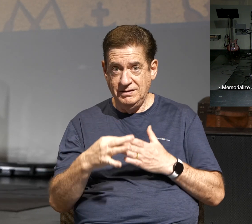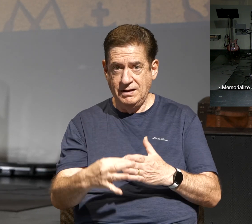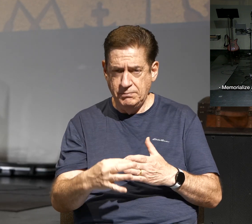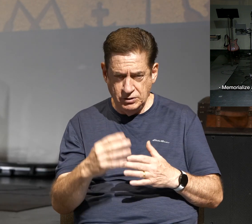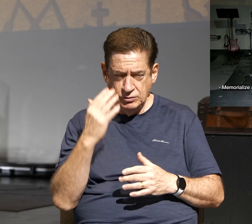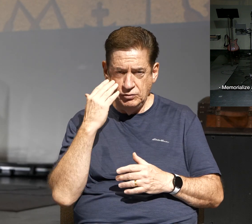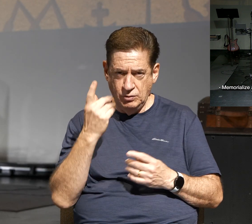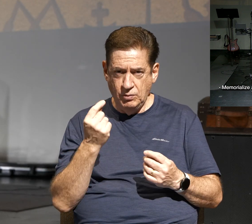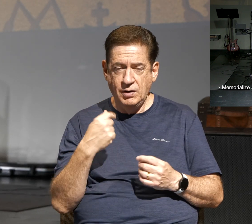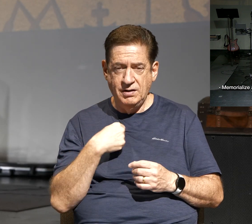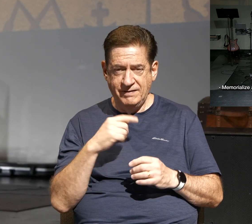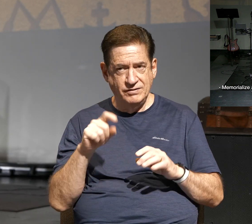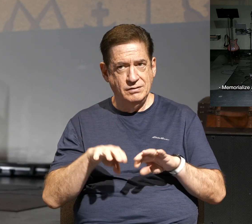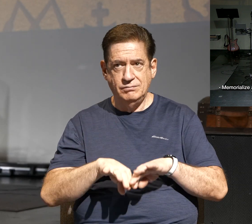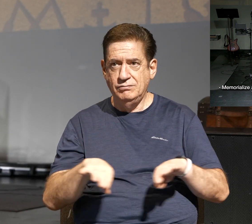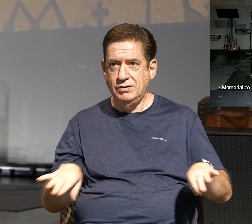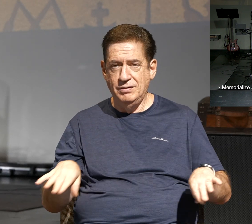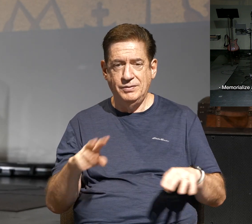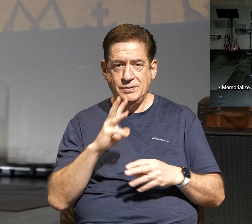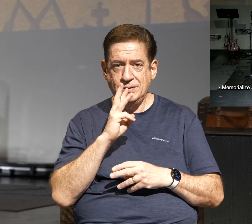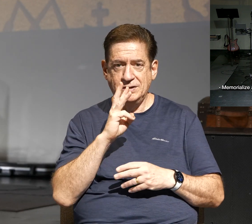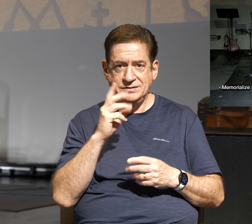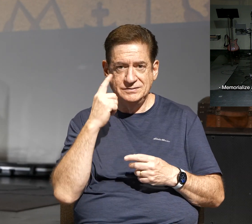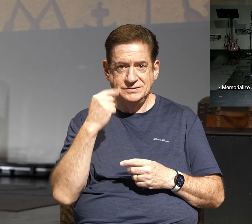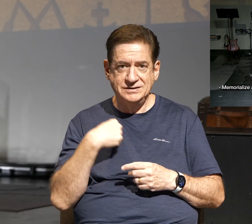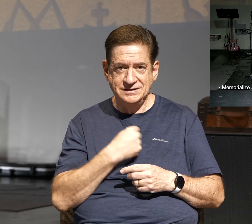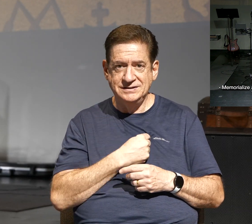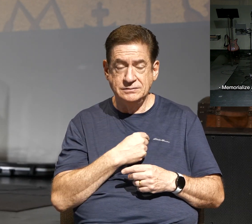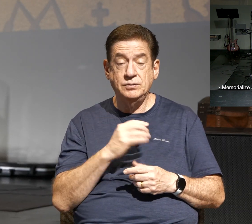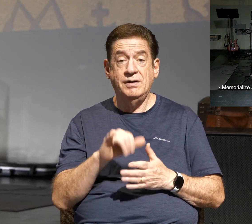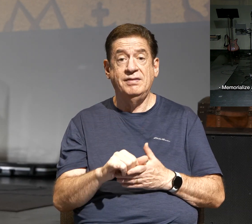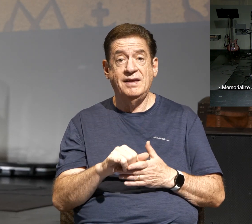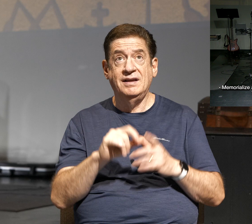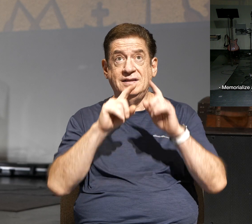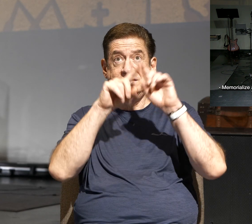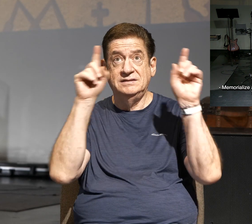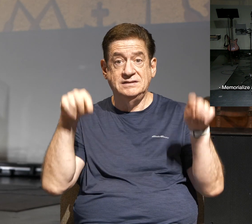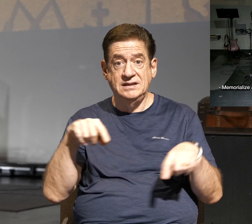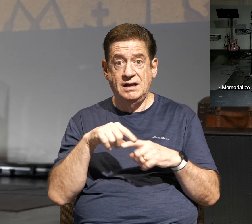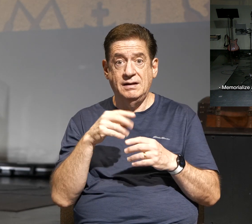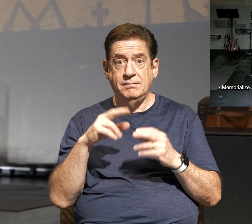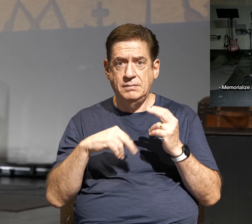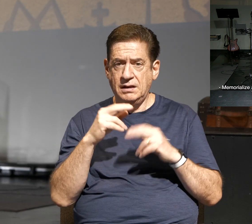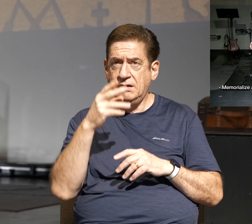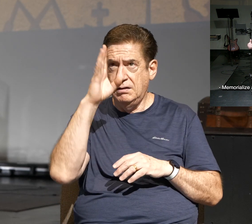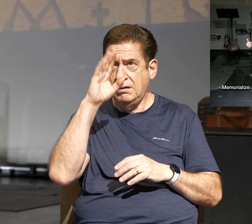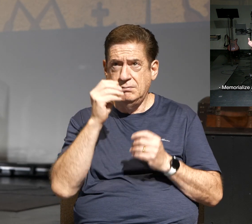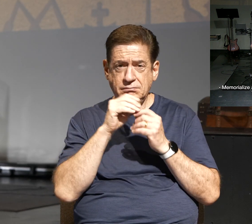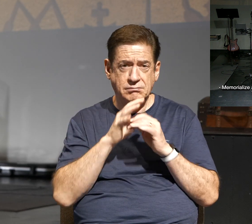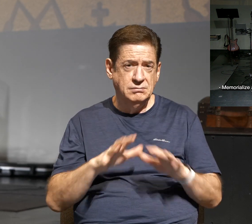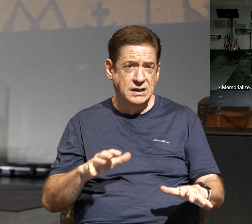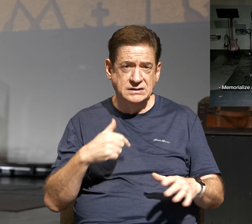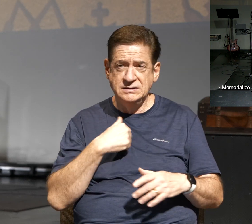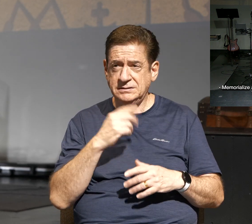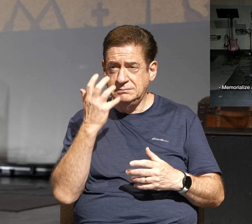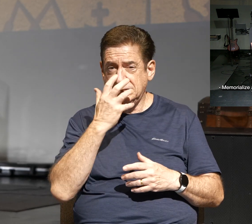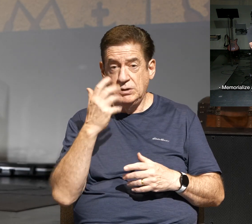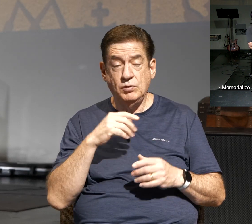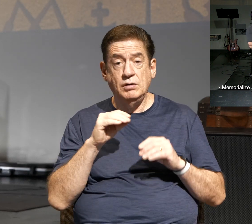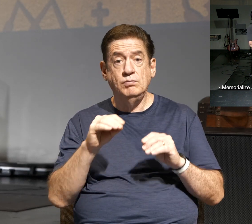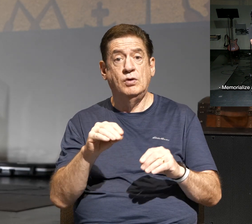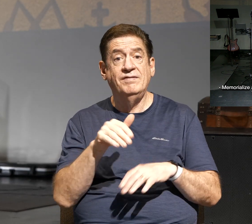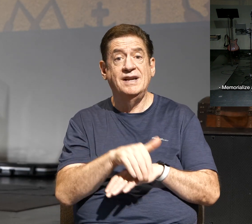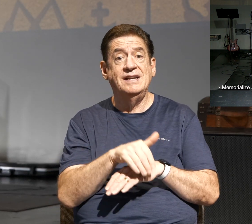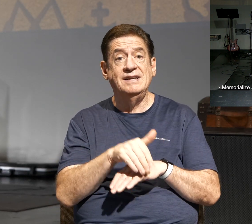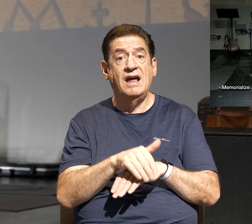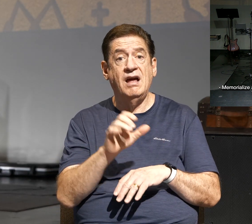You're going to have to part the waters for us. And so that sign was on the building. God blessed us amazingly. We moved to the nightclub